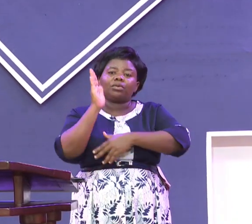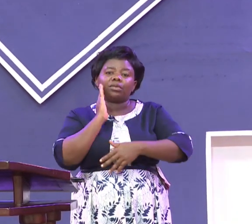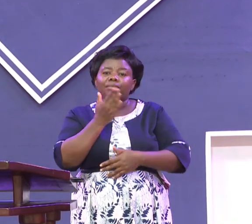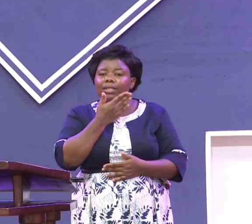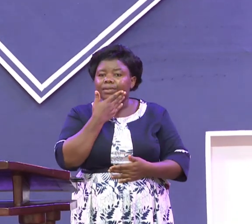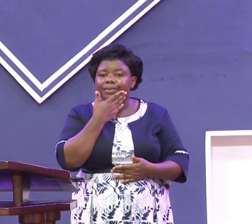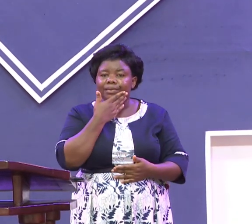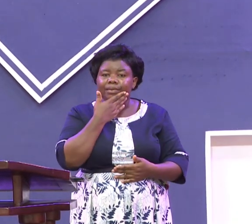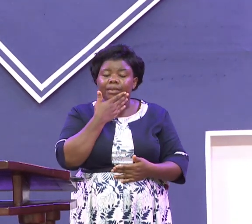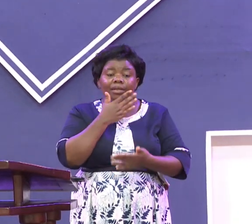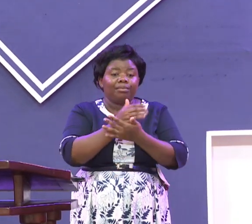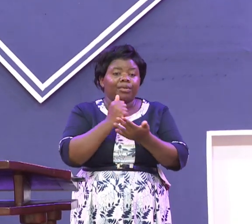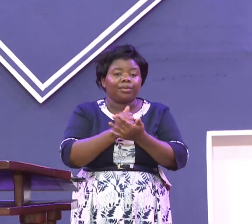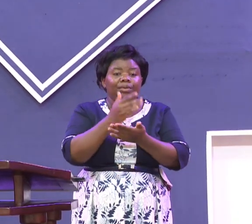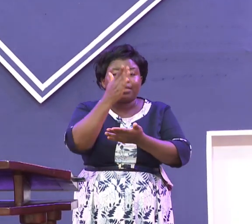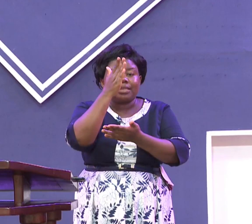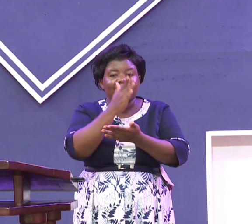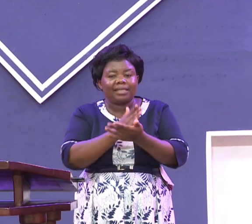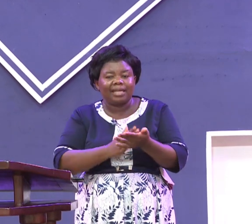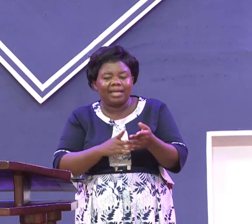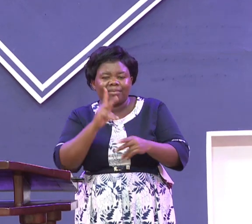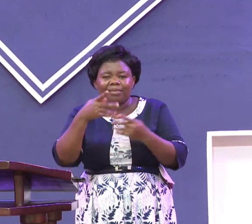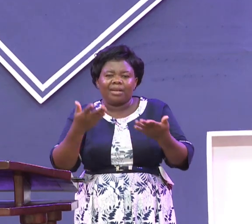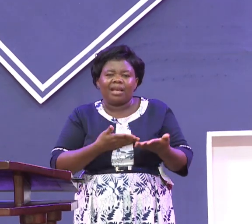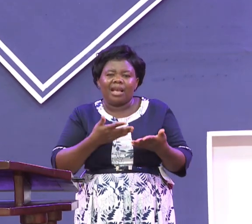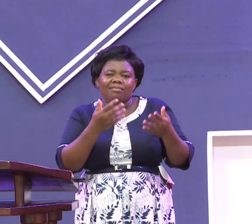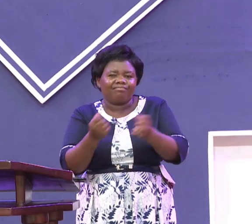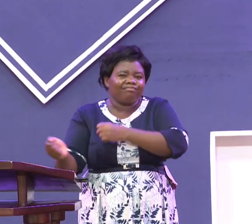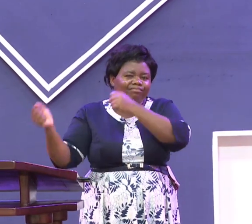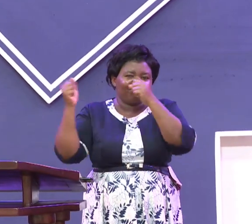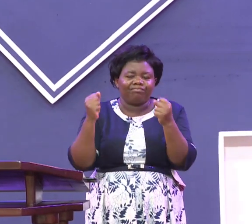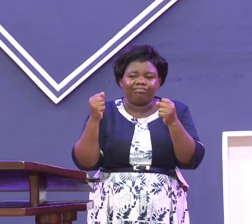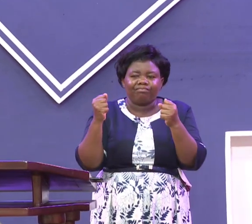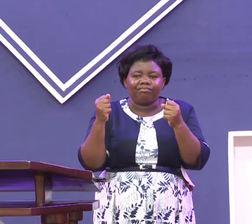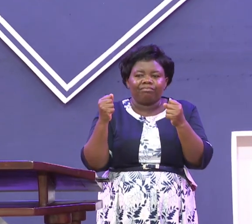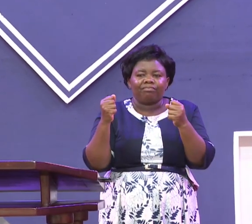because of God's grace. Because there are those people with ability.